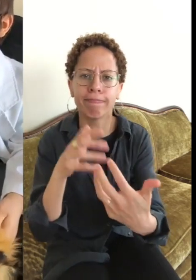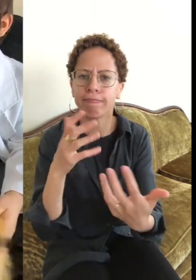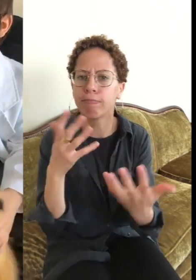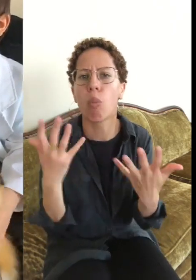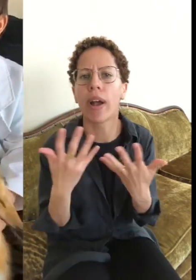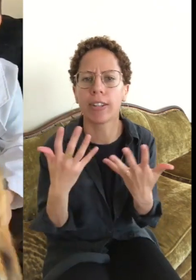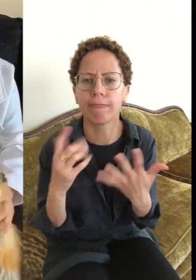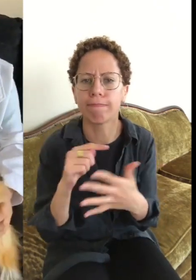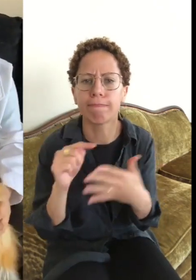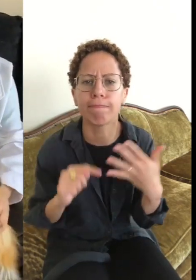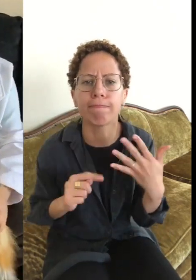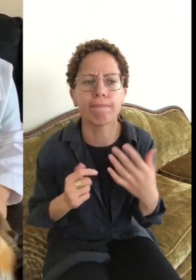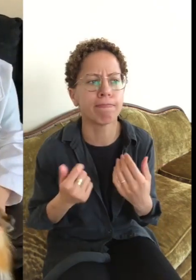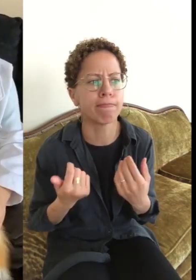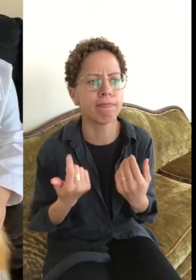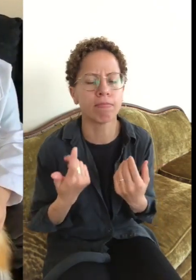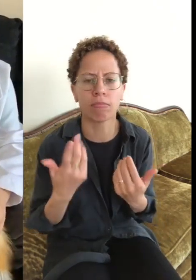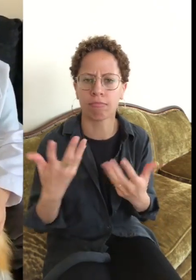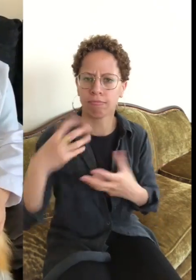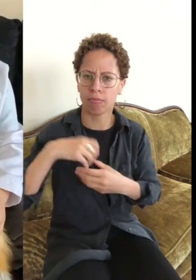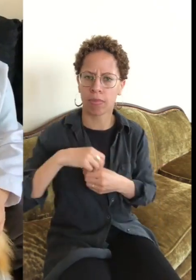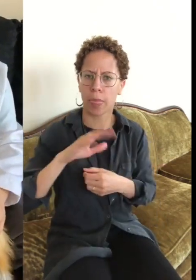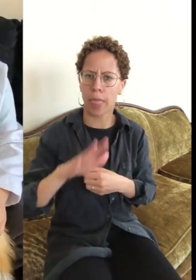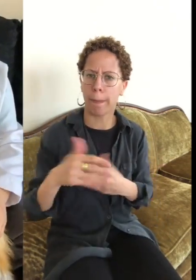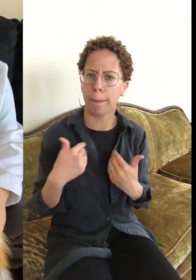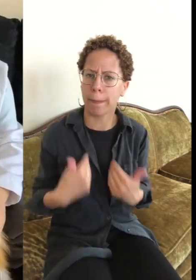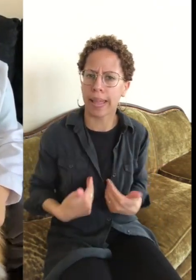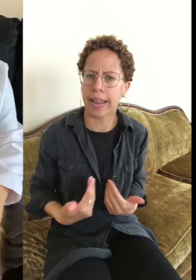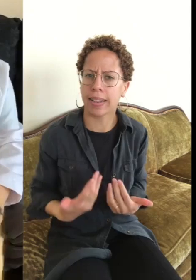part of their body that helps them survive?